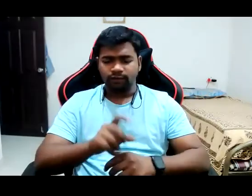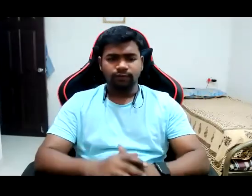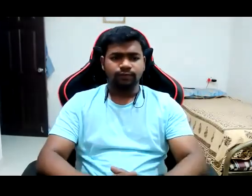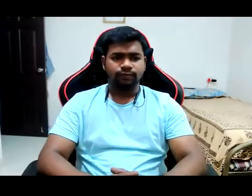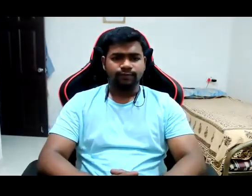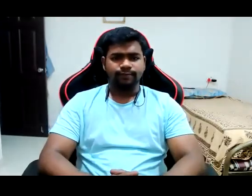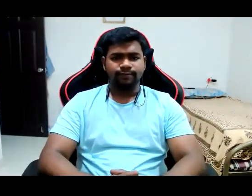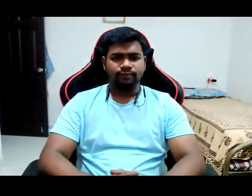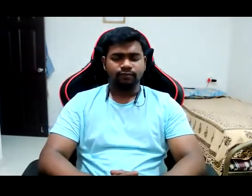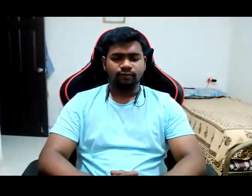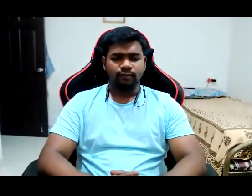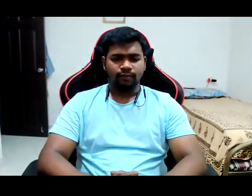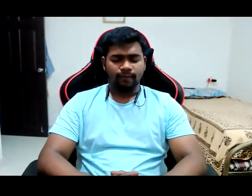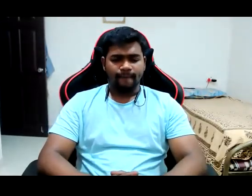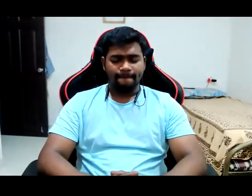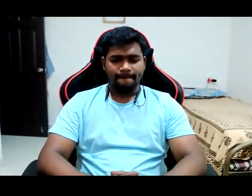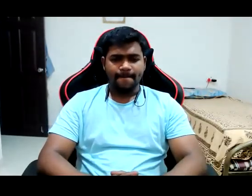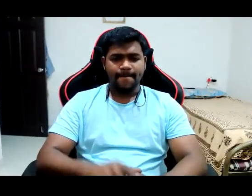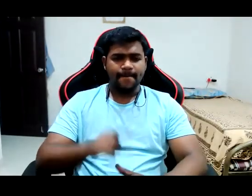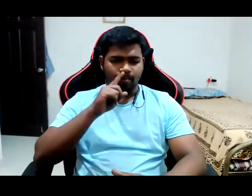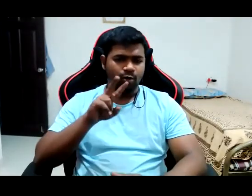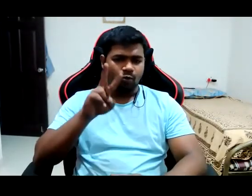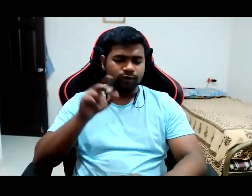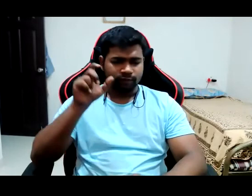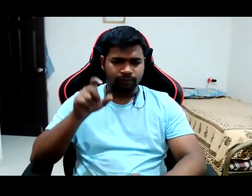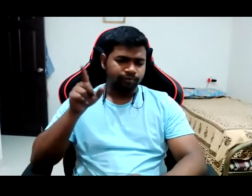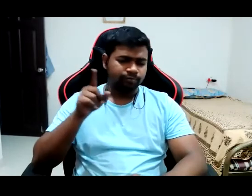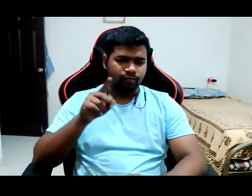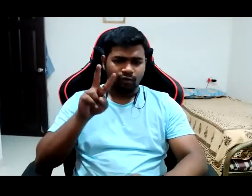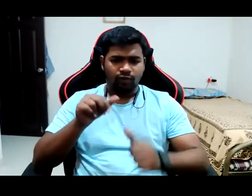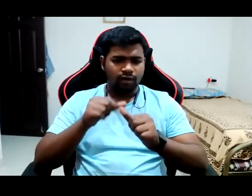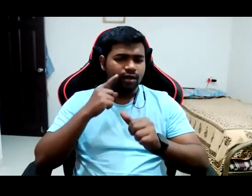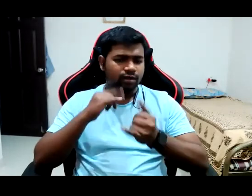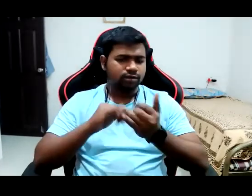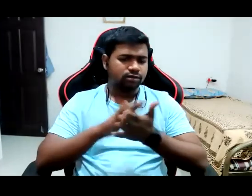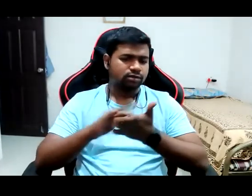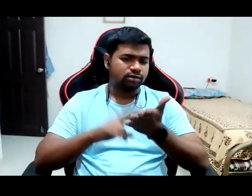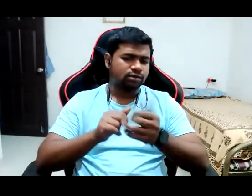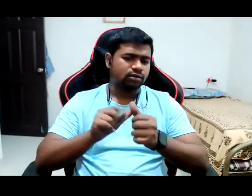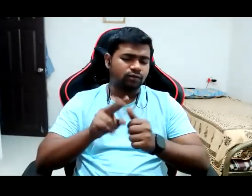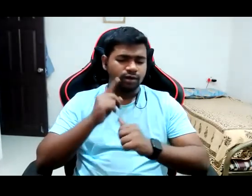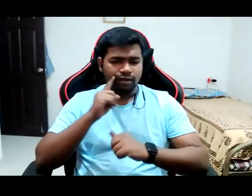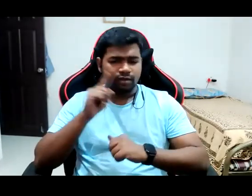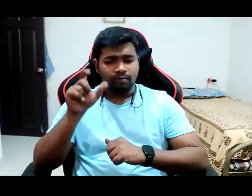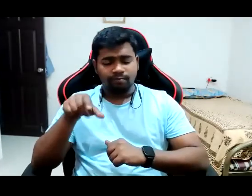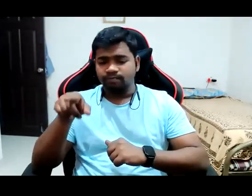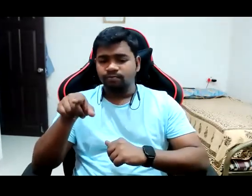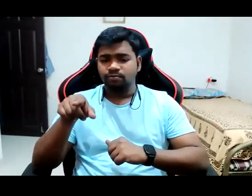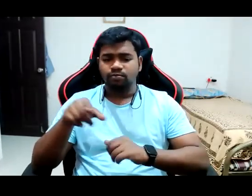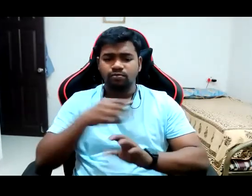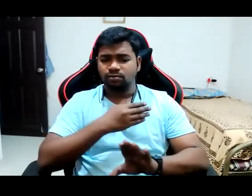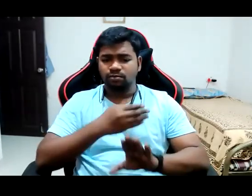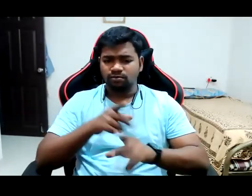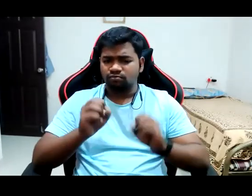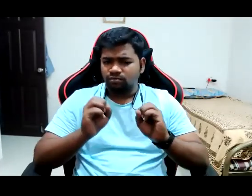I have a question here, Vaishnavi here, by the way. So Yes. I have, since I'm just beginner